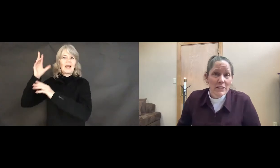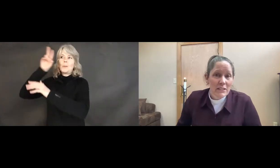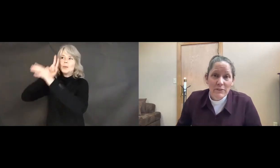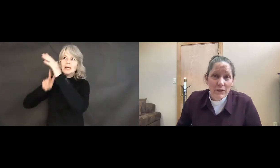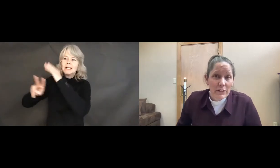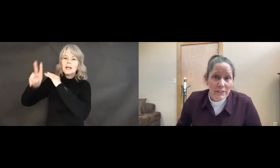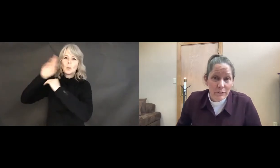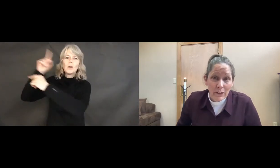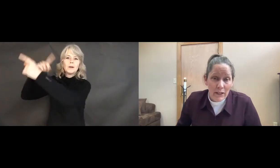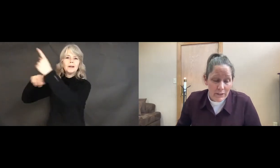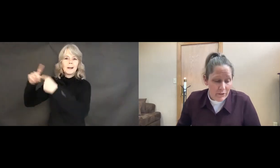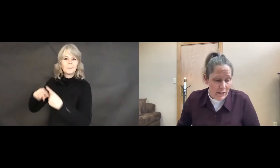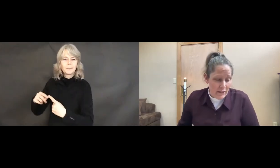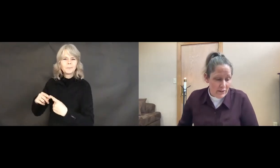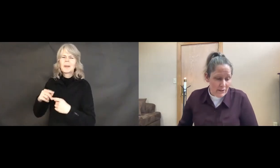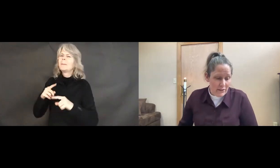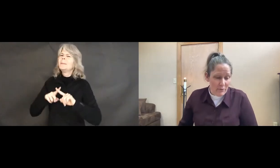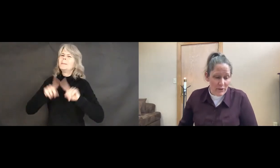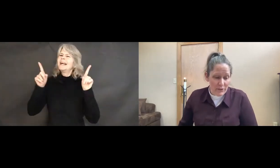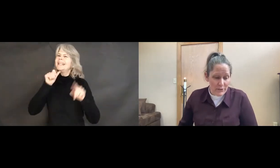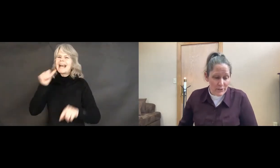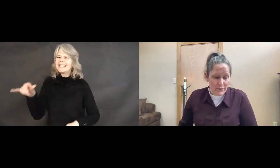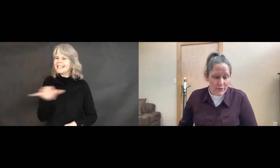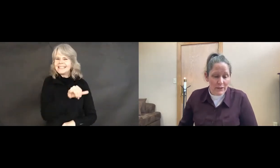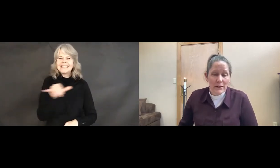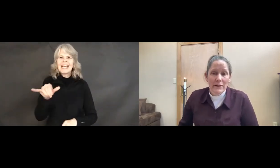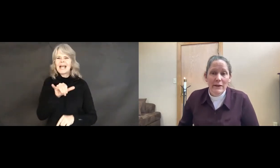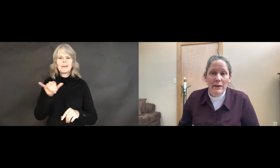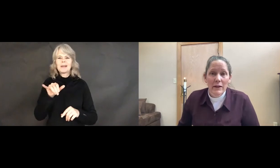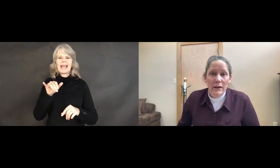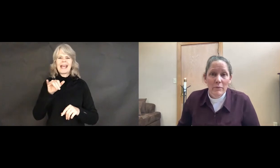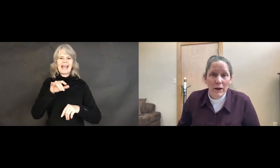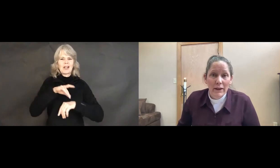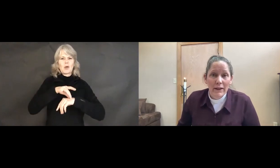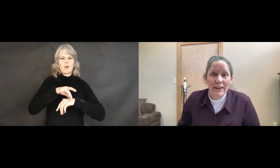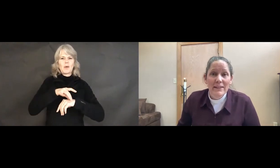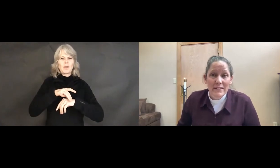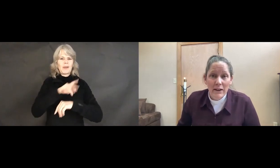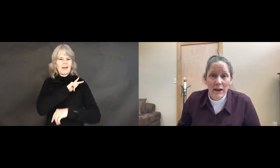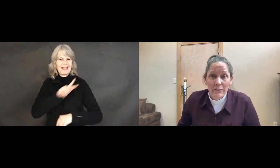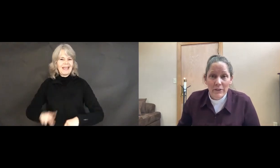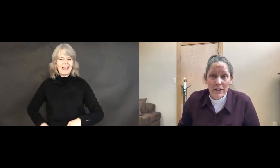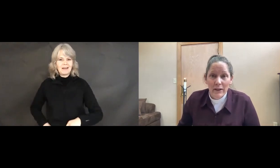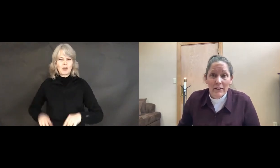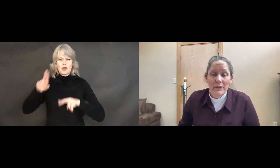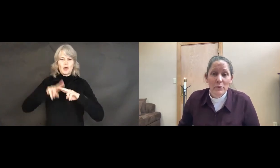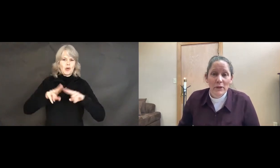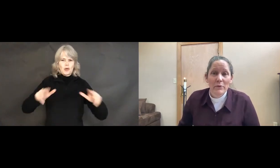Jesus is a very different kind of king than we're used to, but he is the kind of king that we have